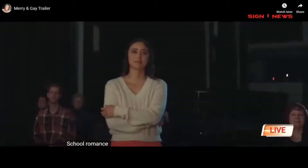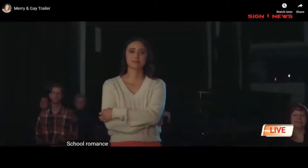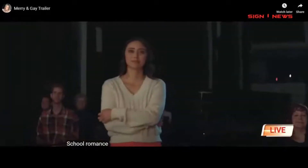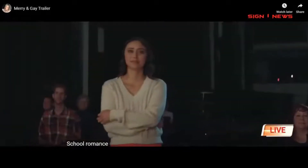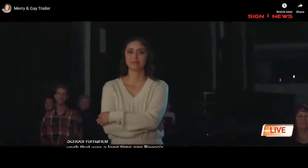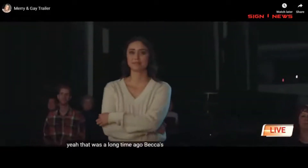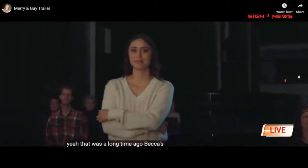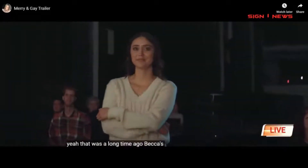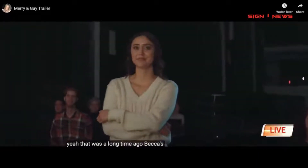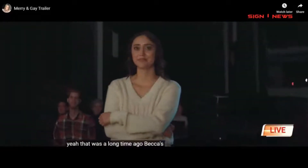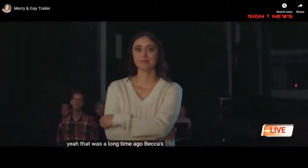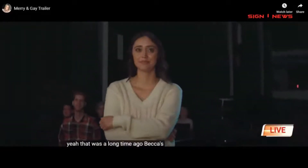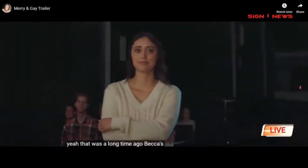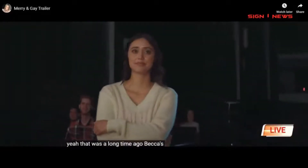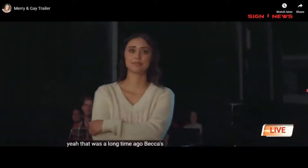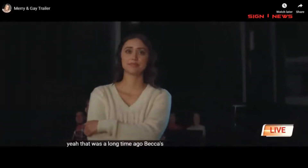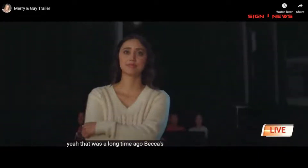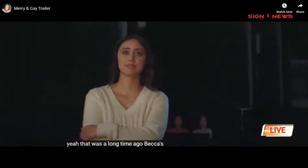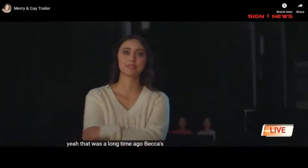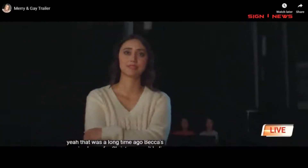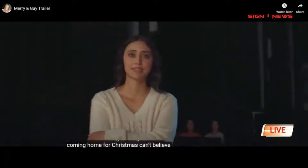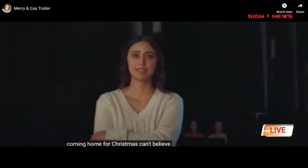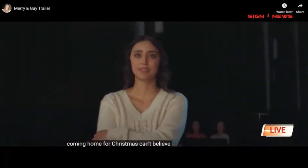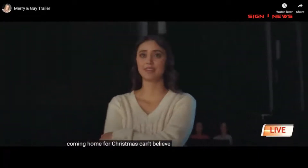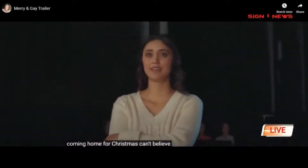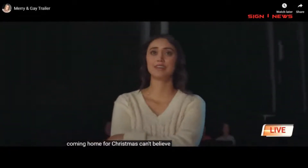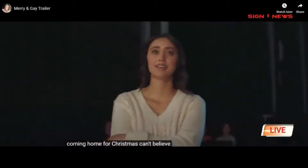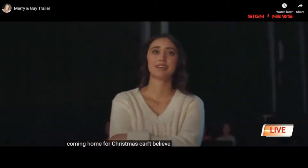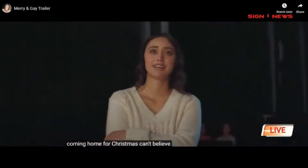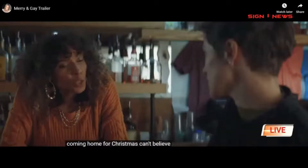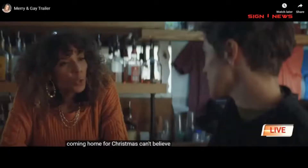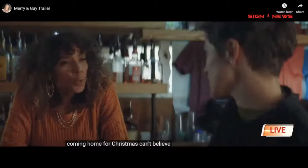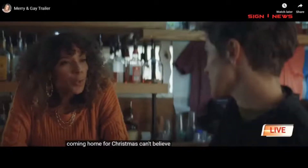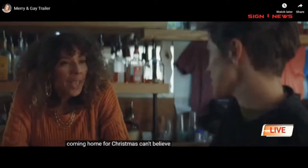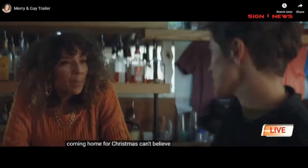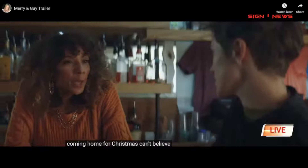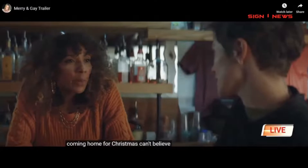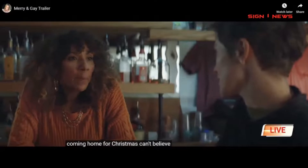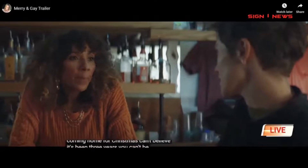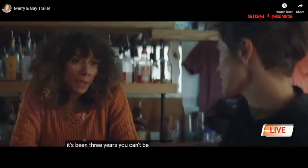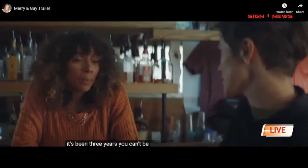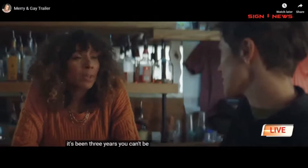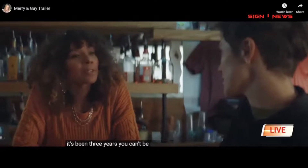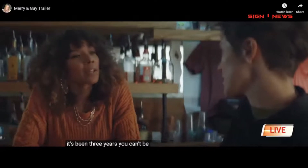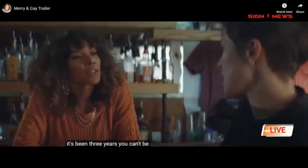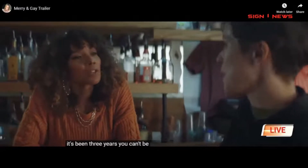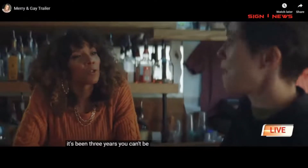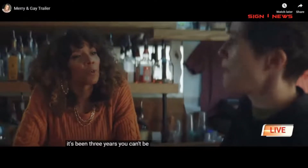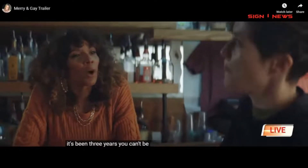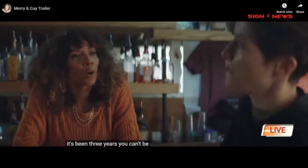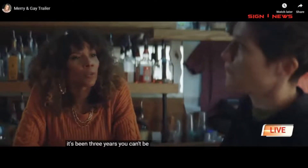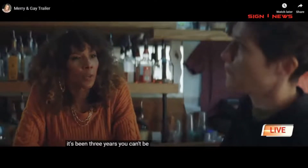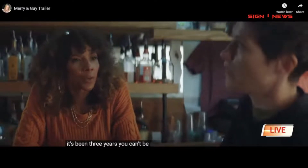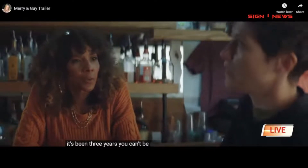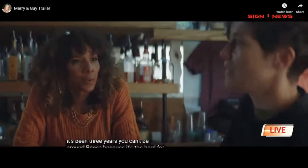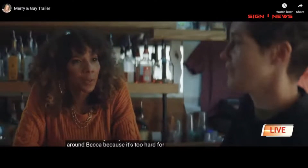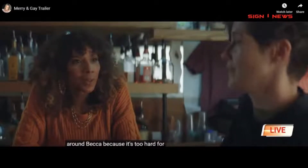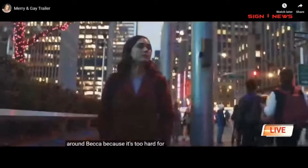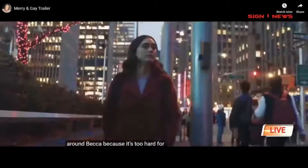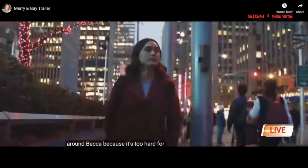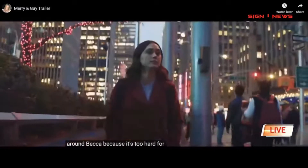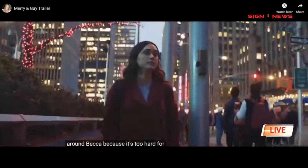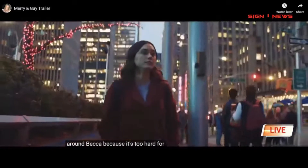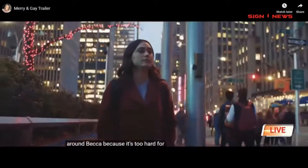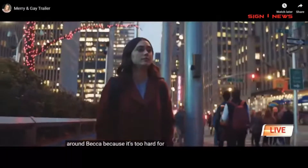Becca's coming home for Christmas. Can't believe it's been 3 years. You can't be around Becca because it's too hard for you. Don't